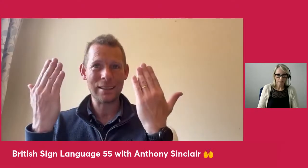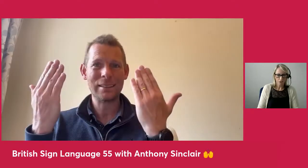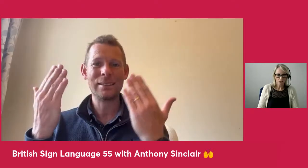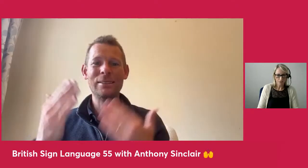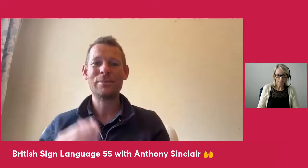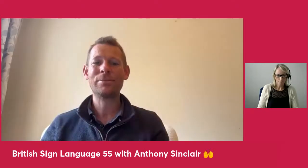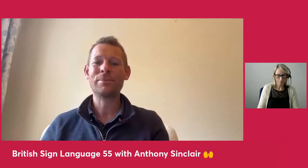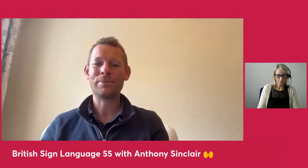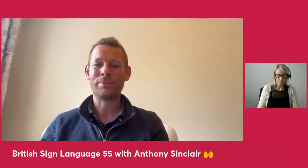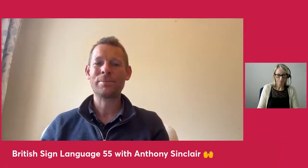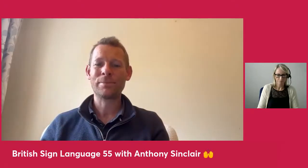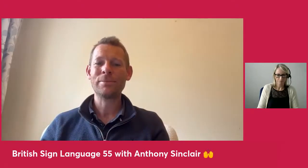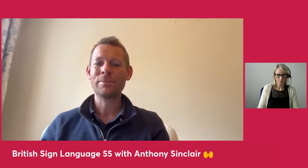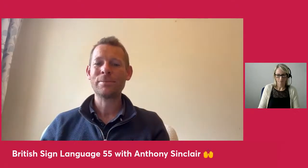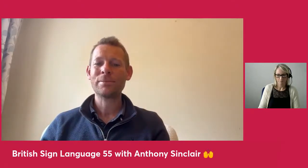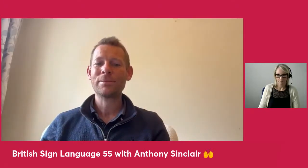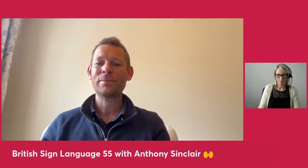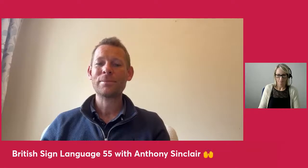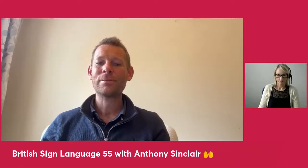and a good day.